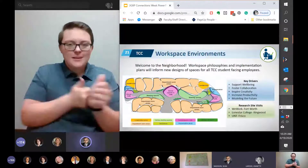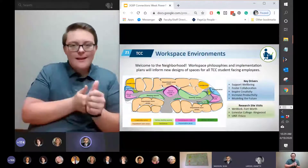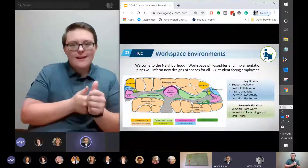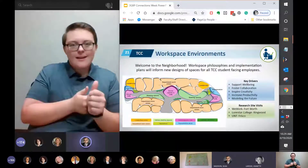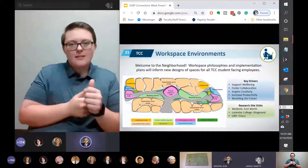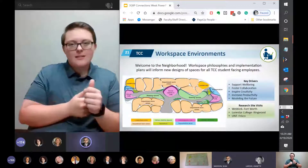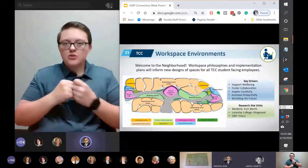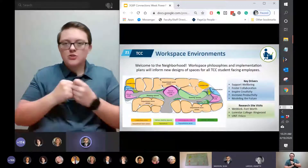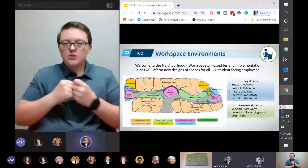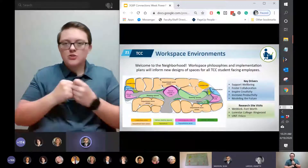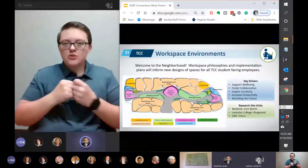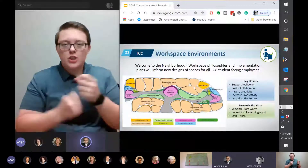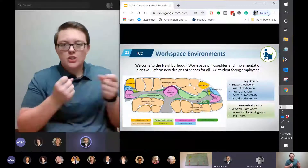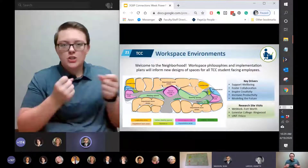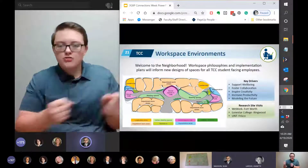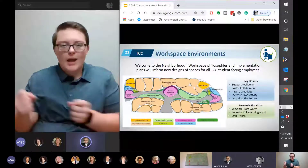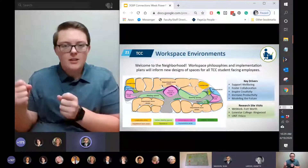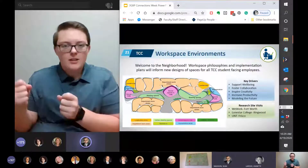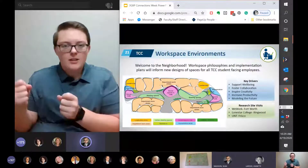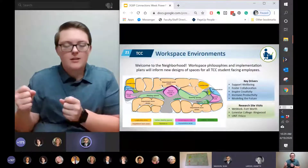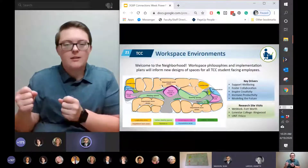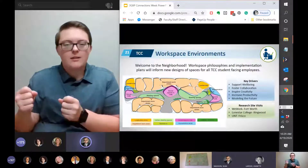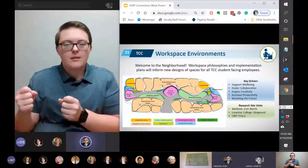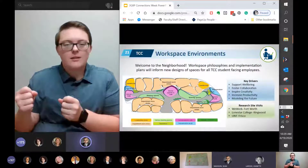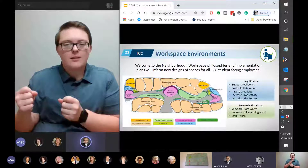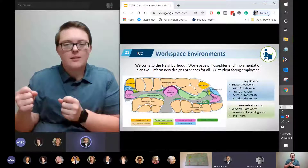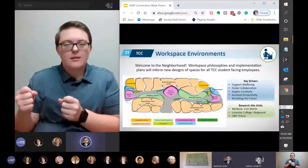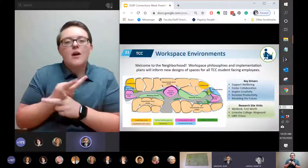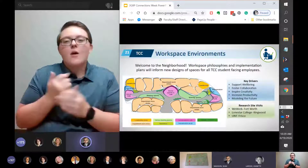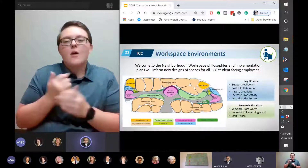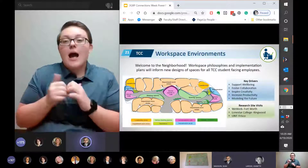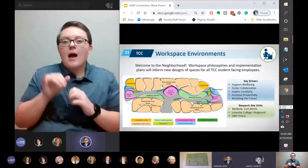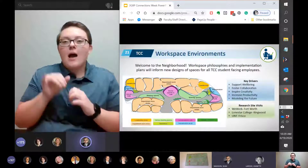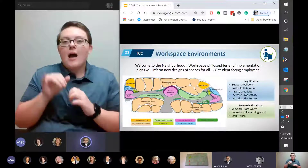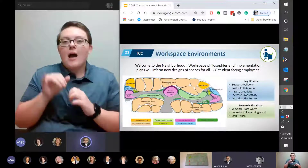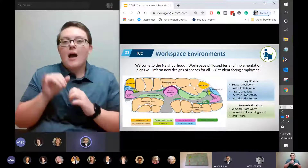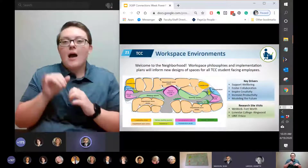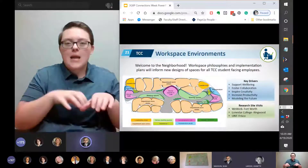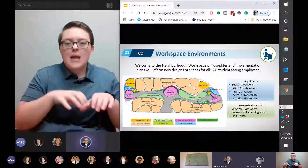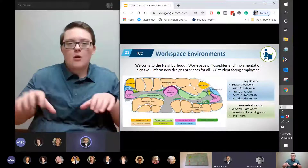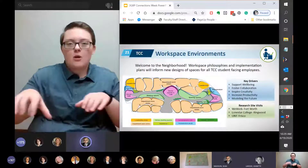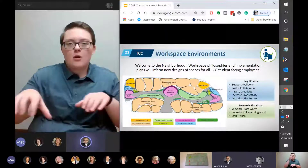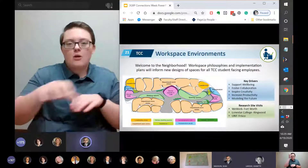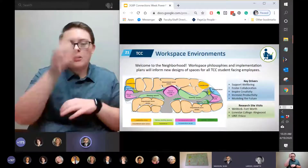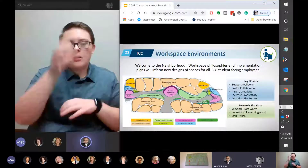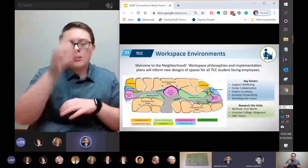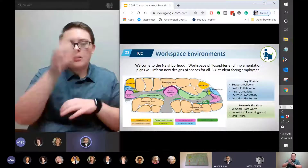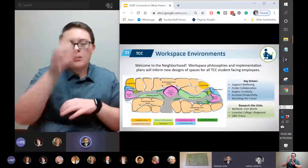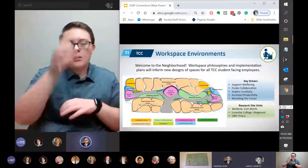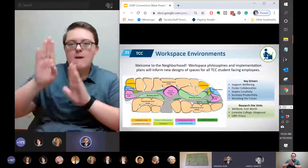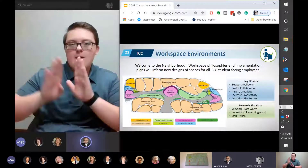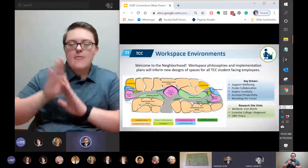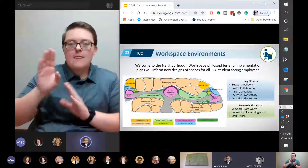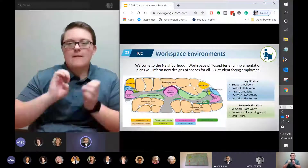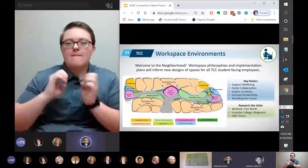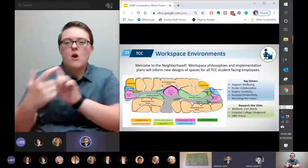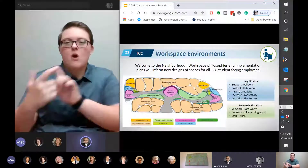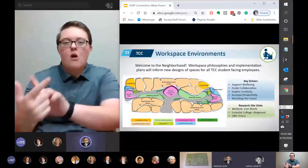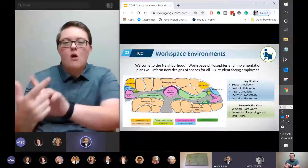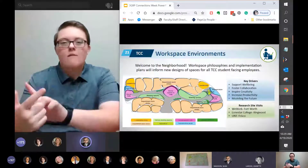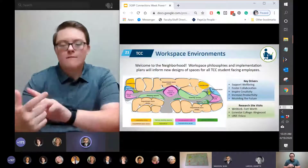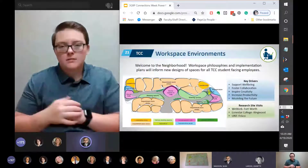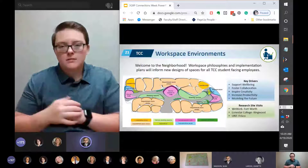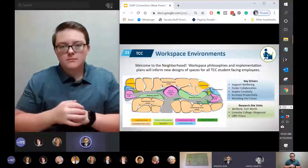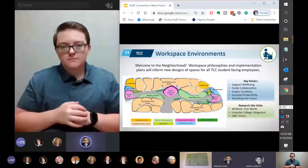and strategy to how that neighborhood concept evolves within a space. It really is to